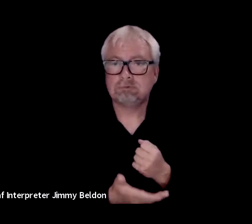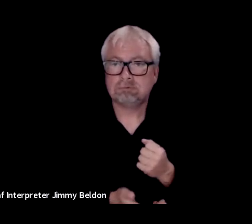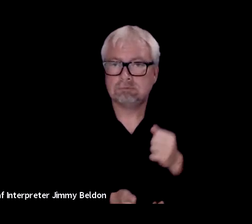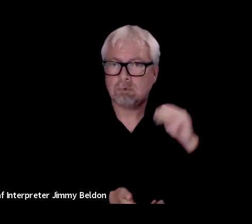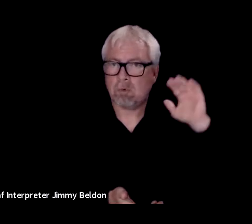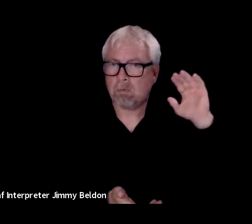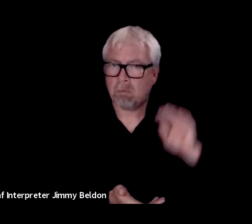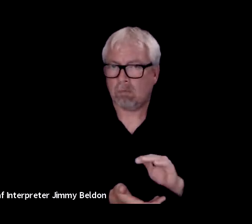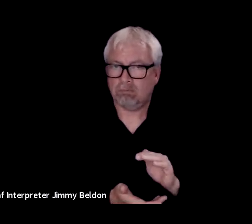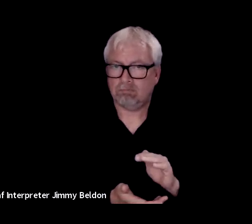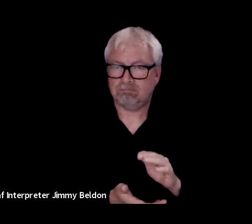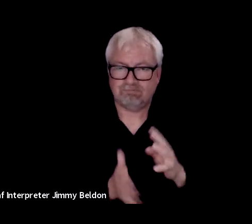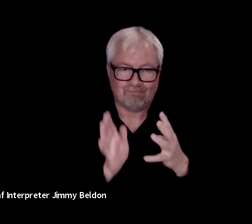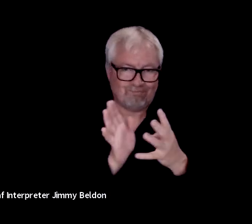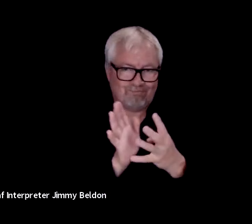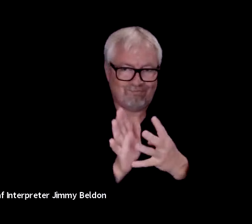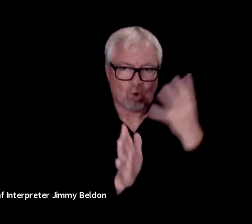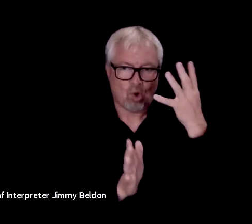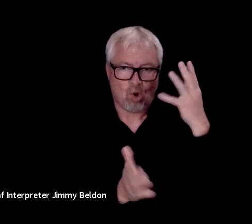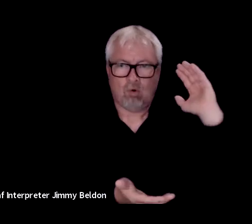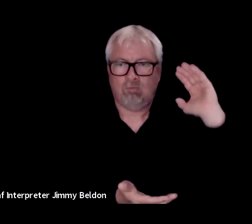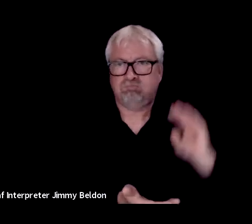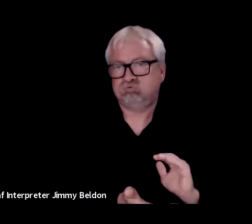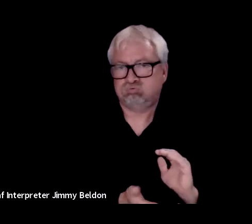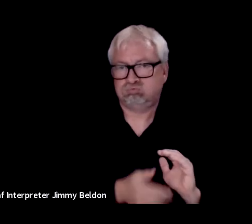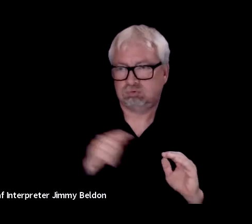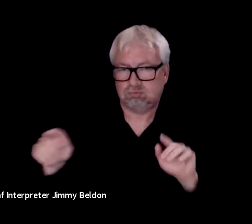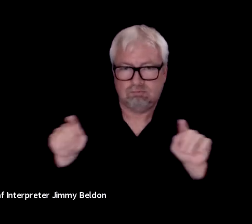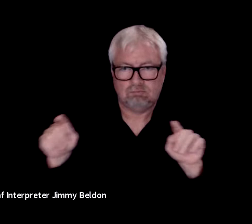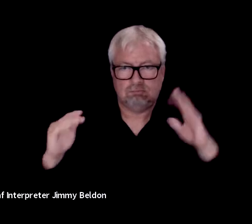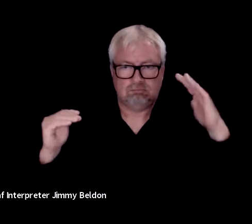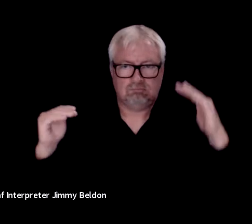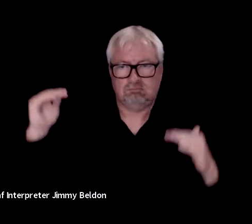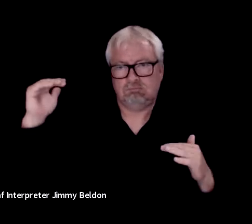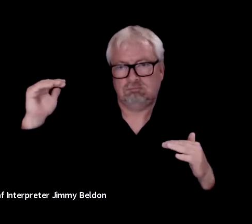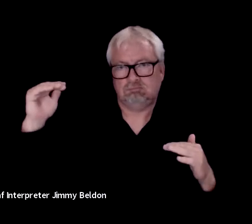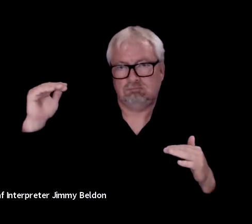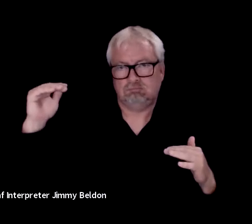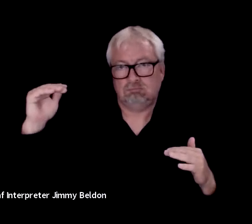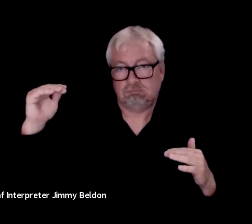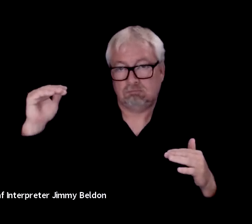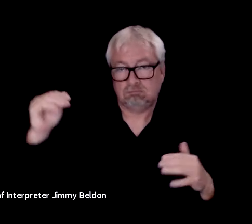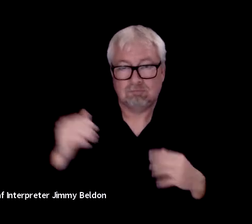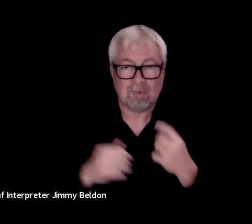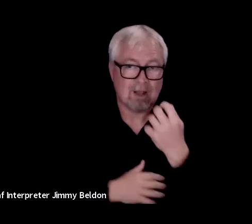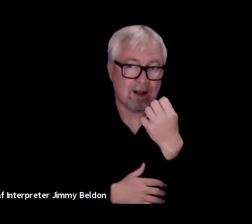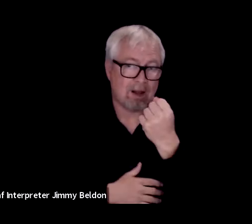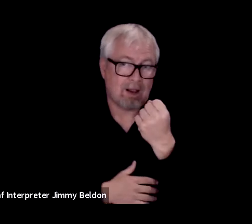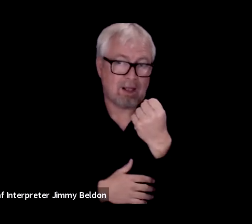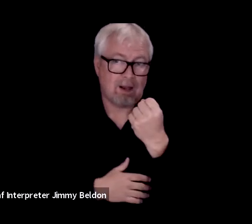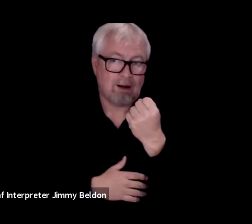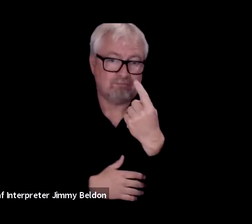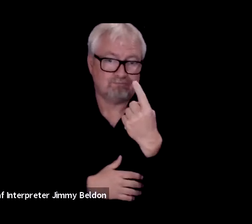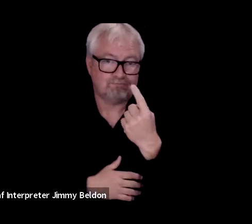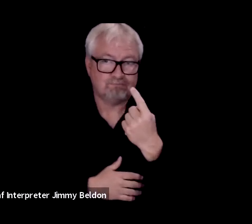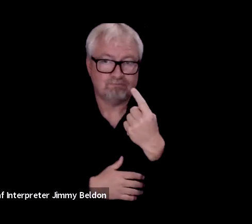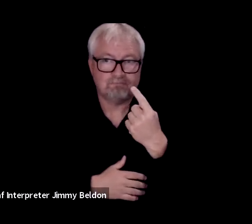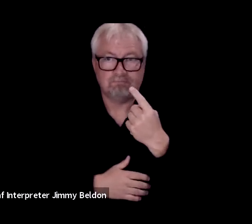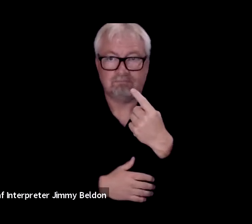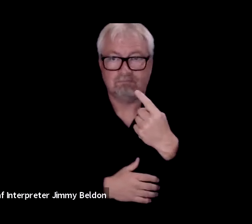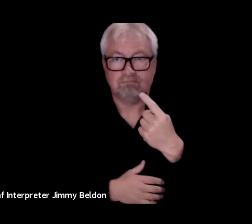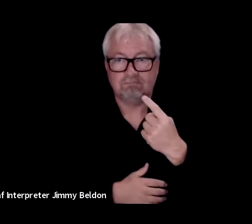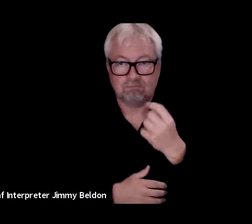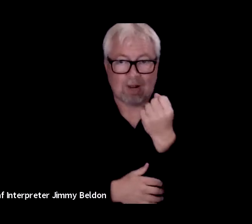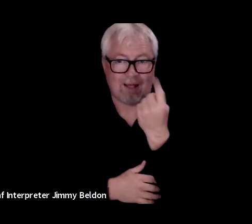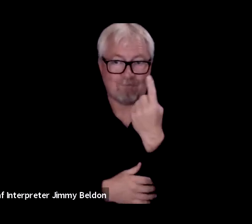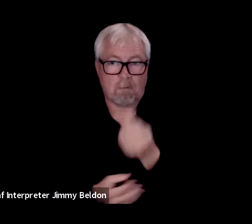likely to die than unvaccinated people. So it's really important